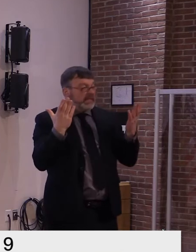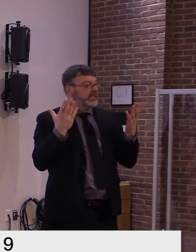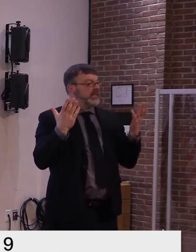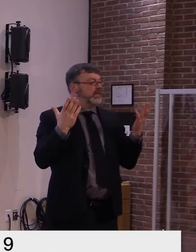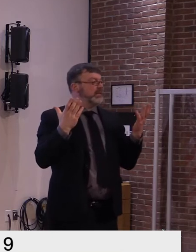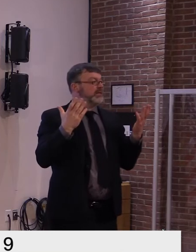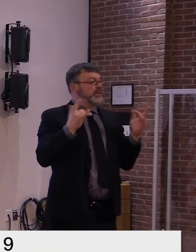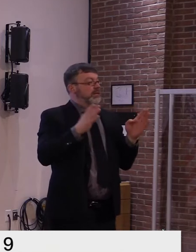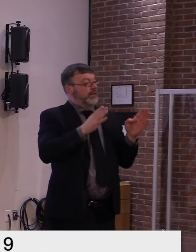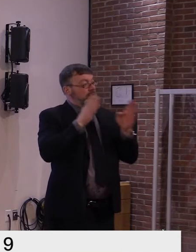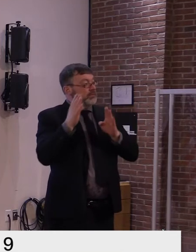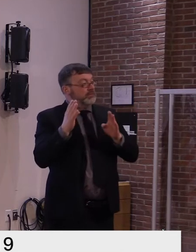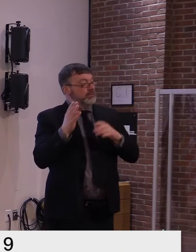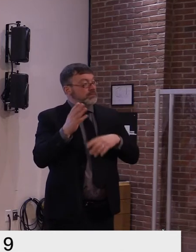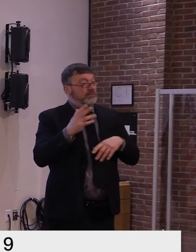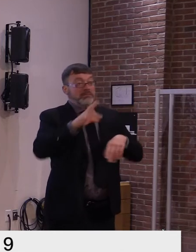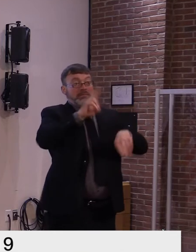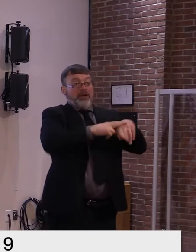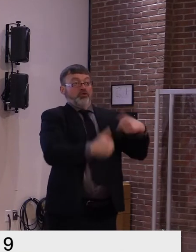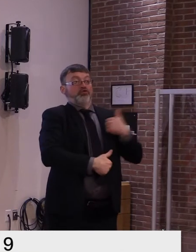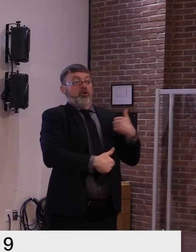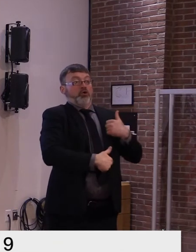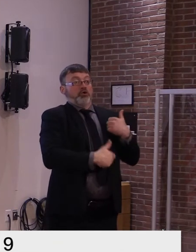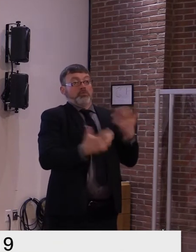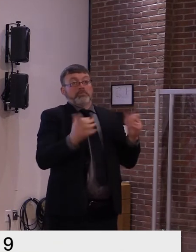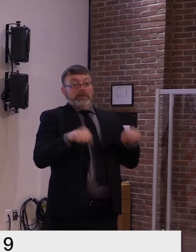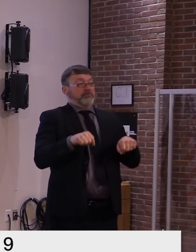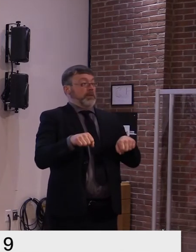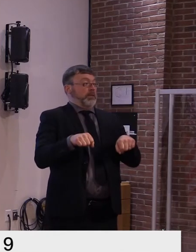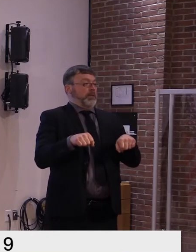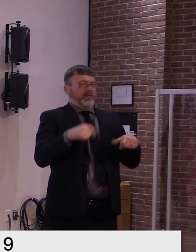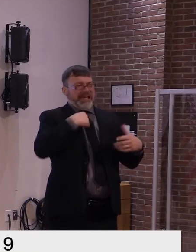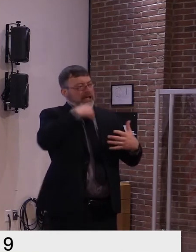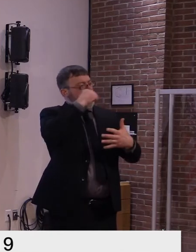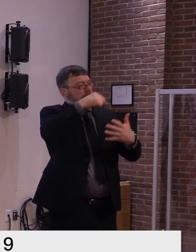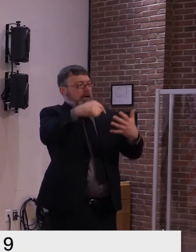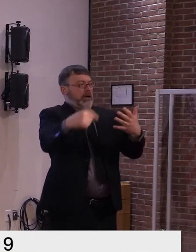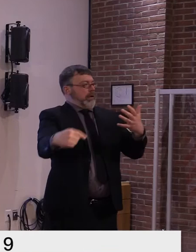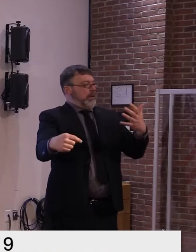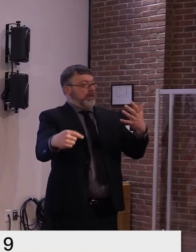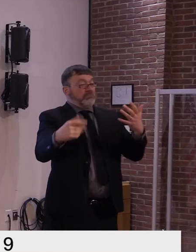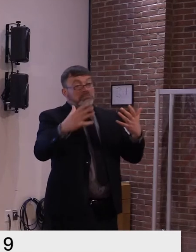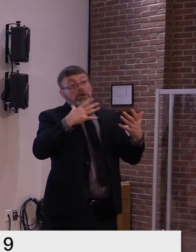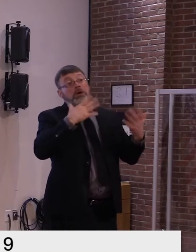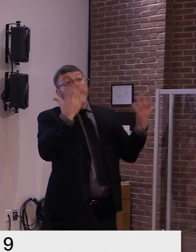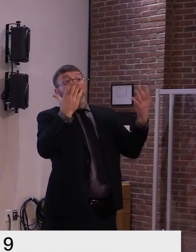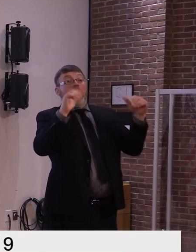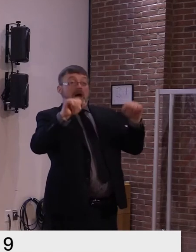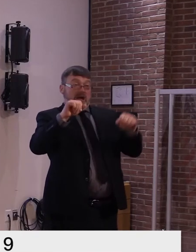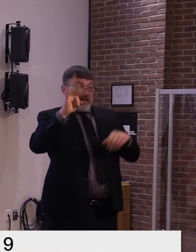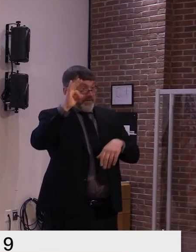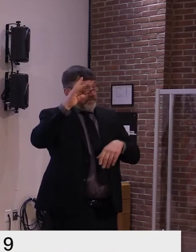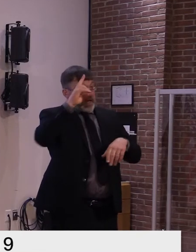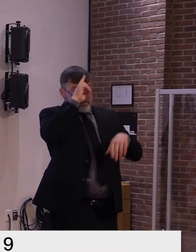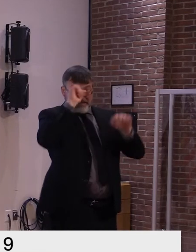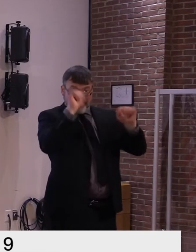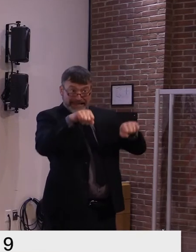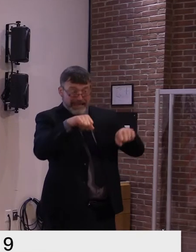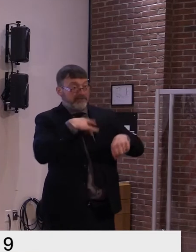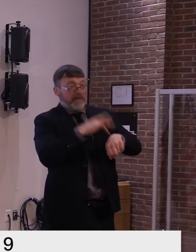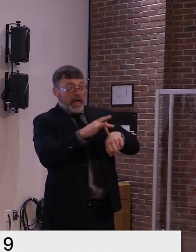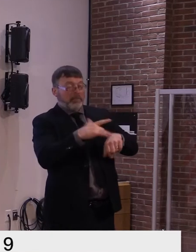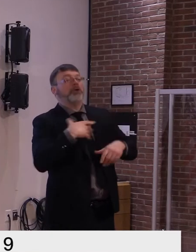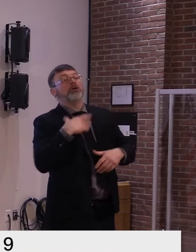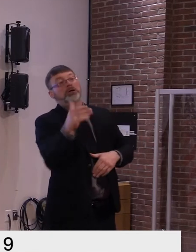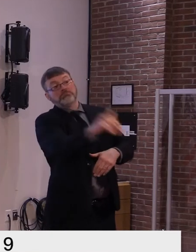hospitals involved. As we're putting this together, I think hospitals will play a role here, not